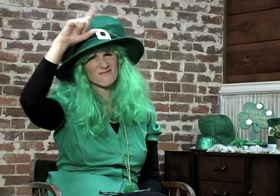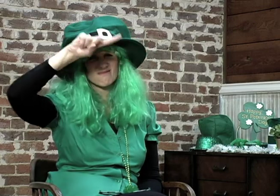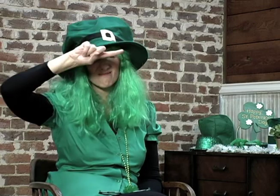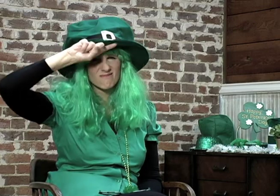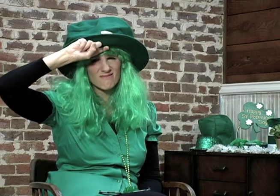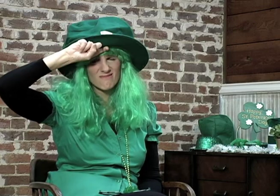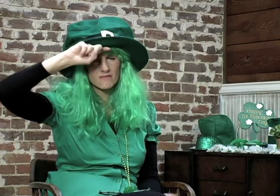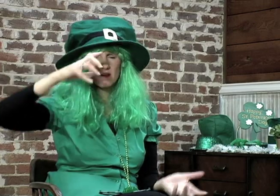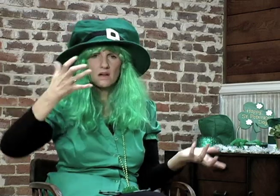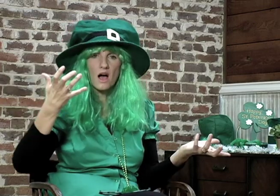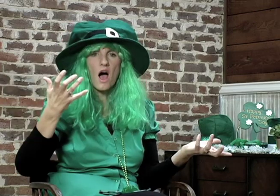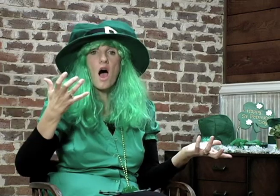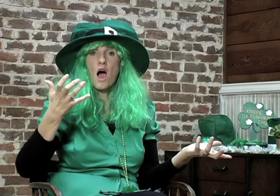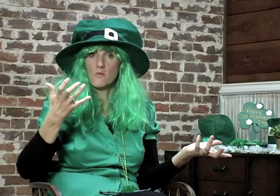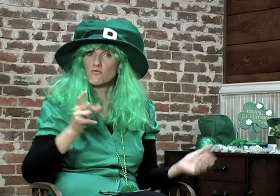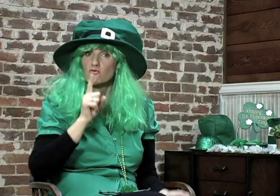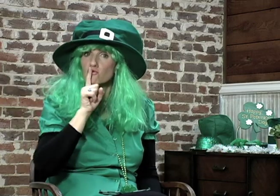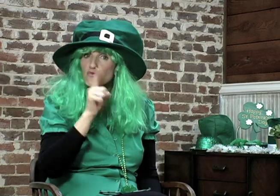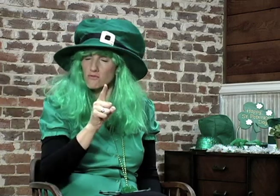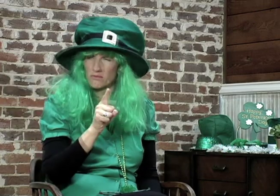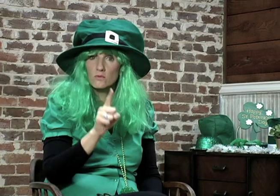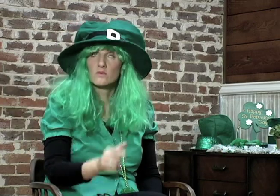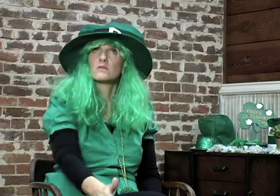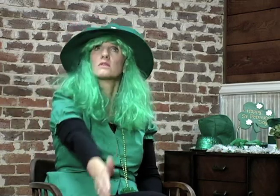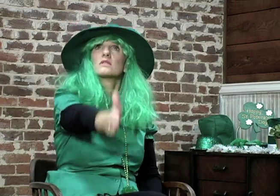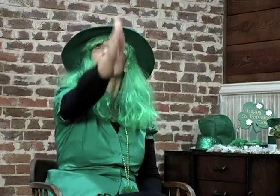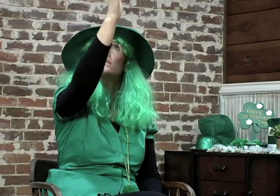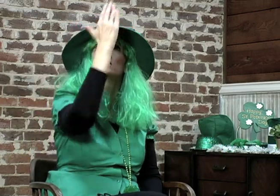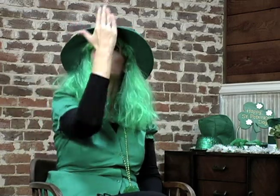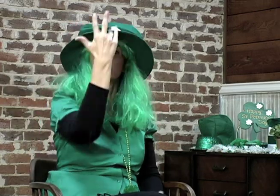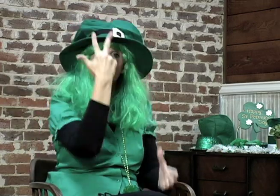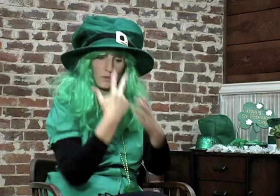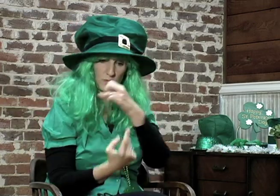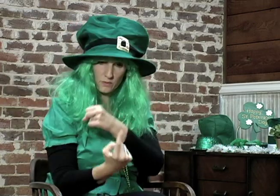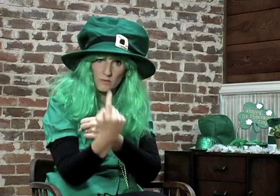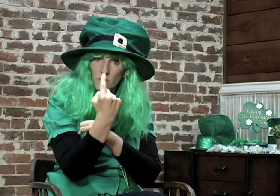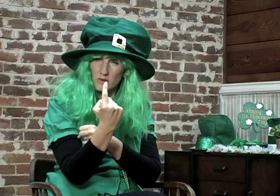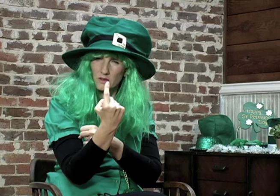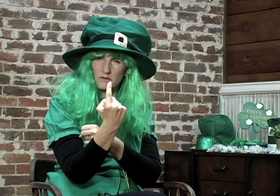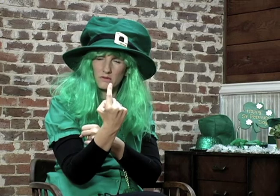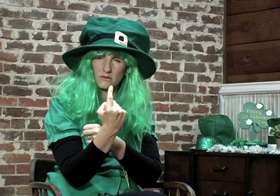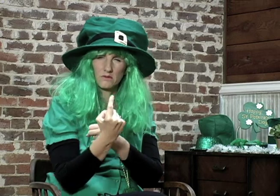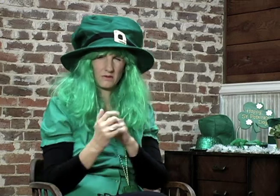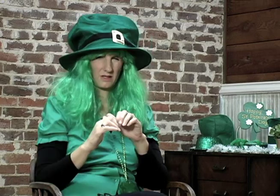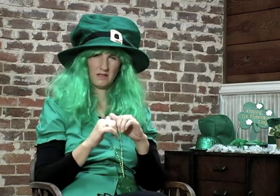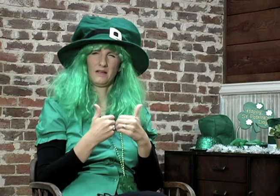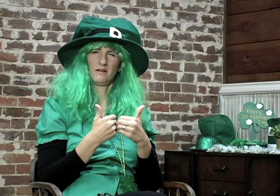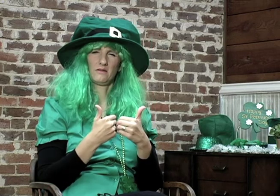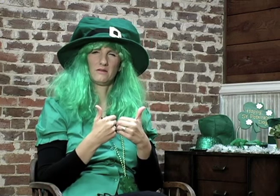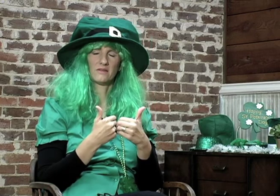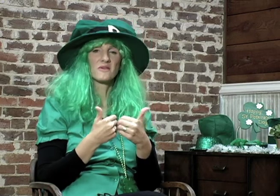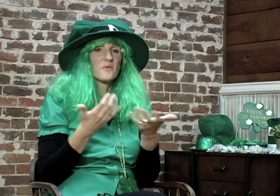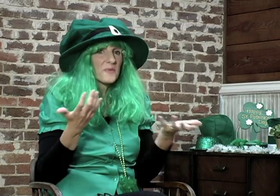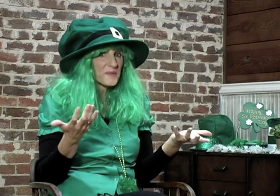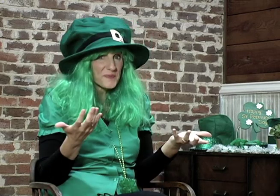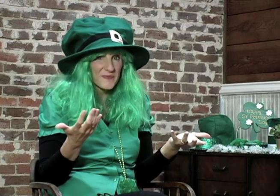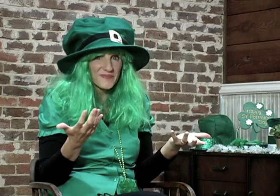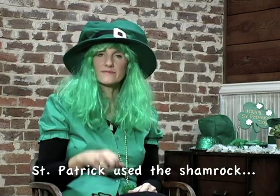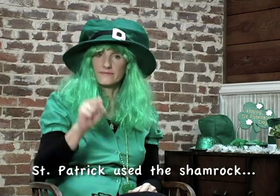Three? It's puzzling. But it's true. There are three different parts of God that are